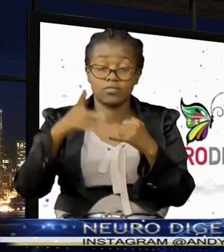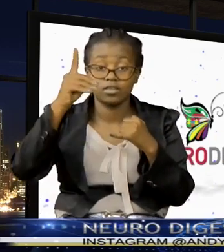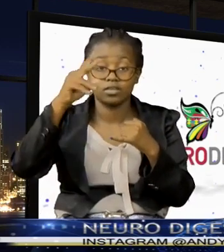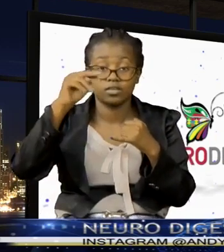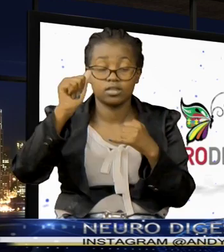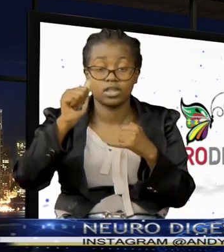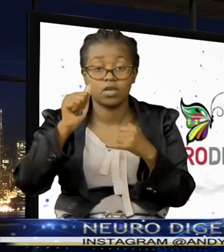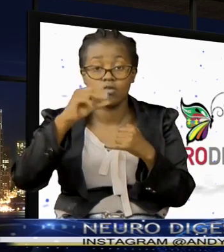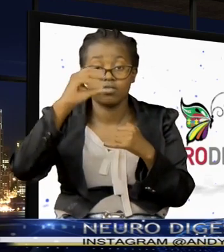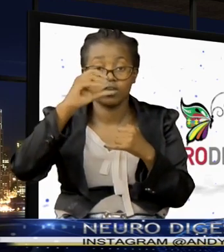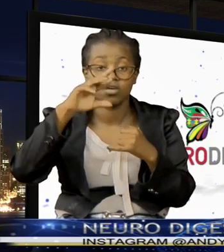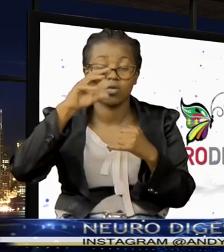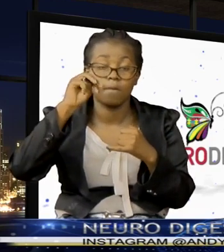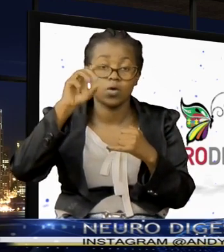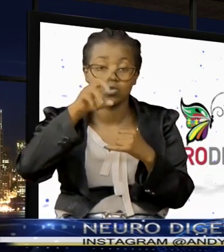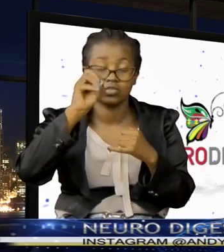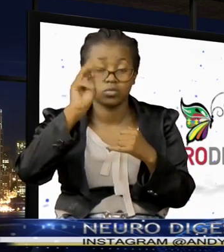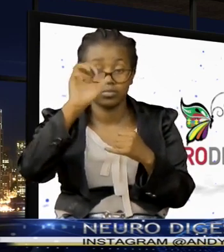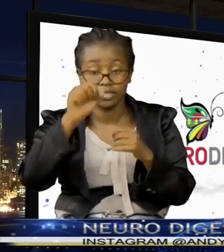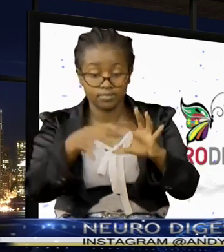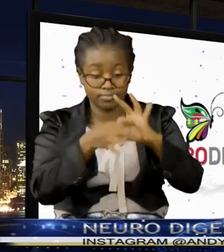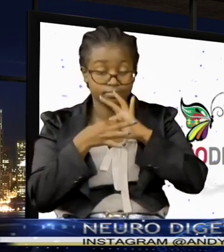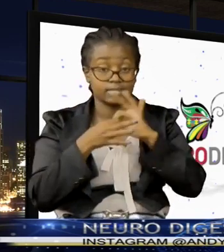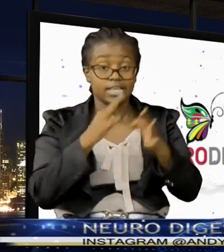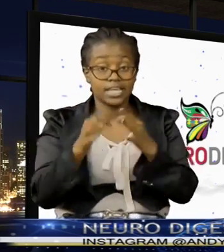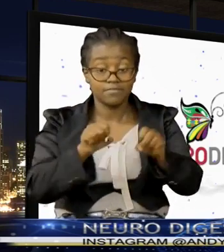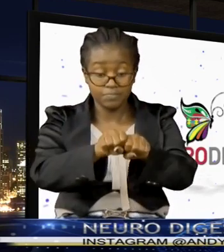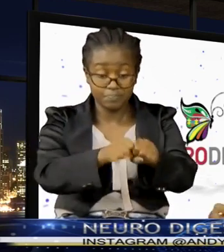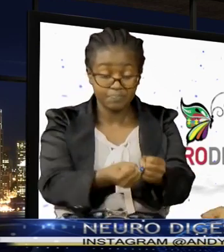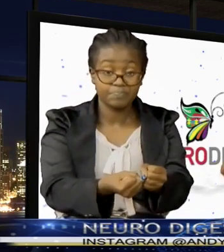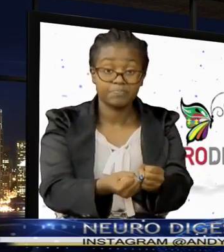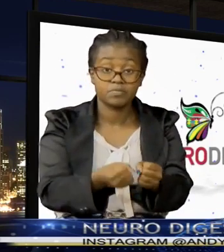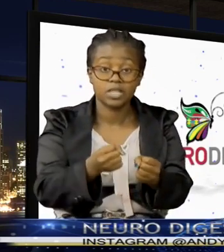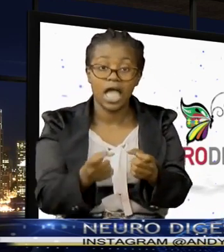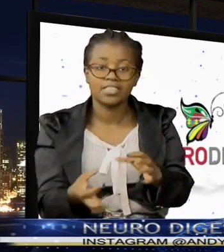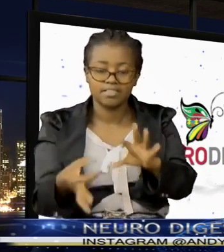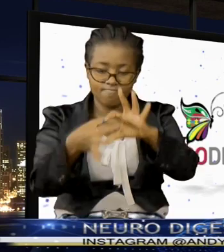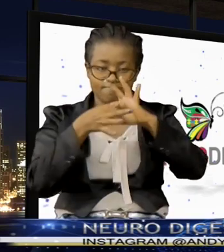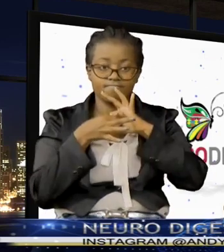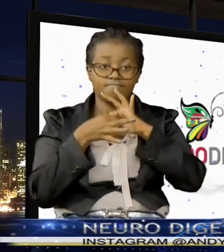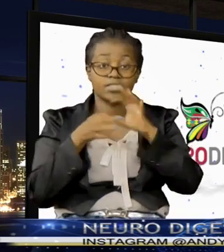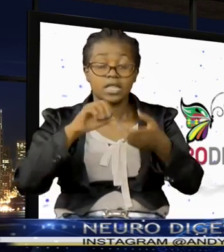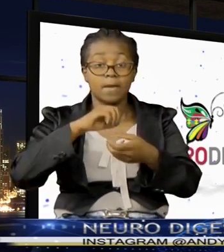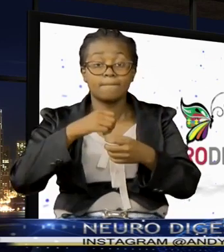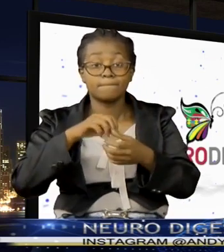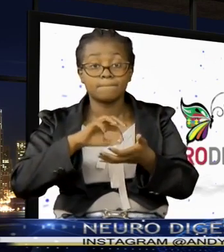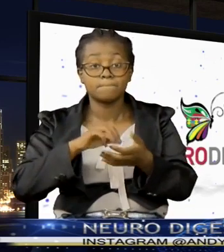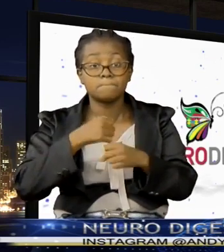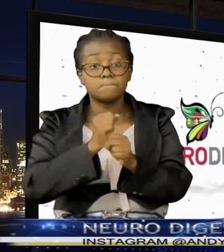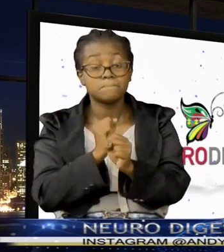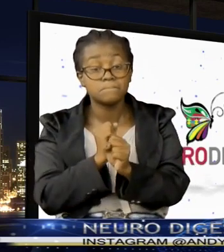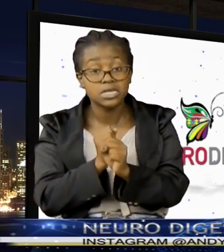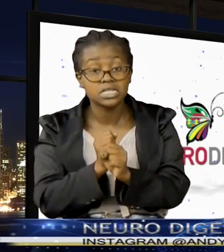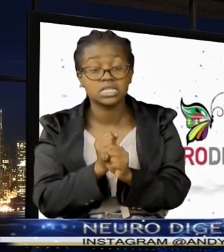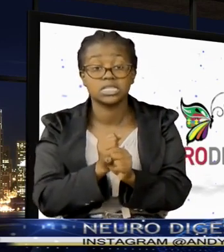with the chromosomes are combining, if it splits and then rejoins, that makes it 21 and a half on